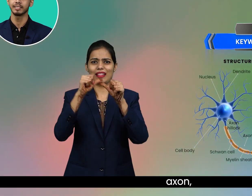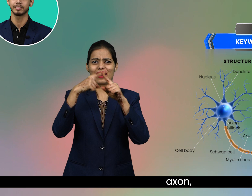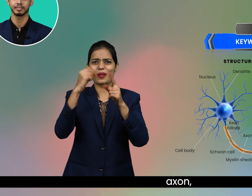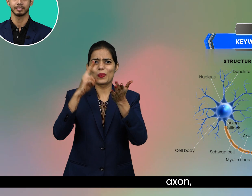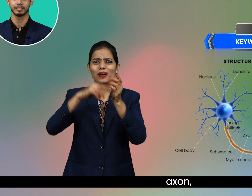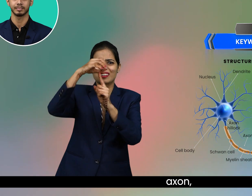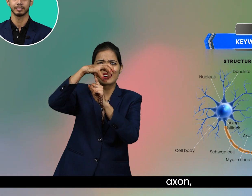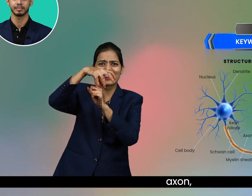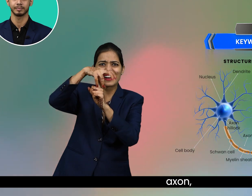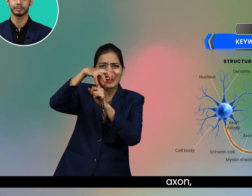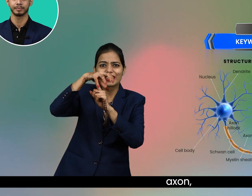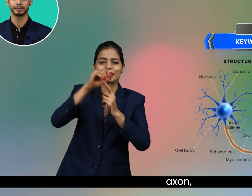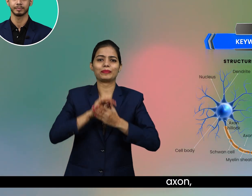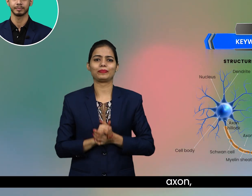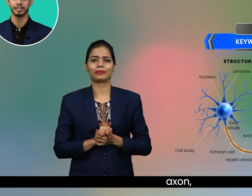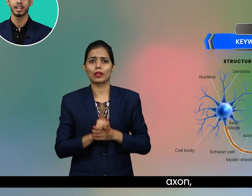axon,